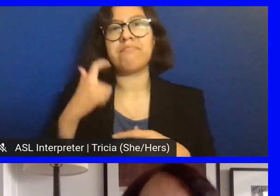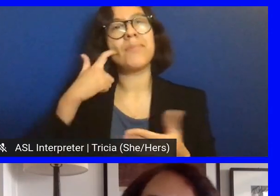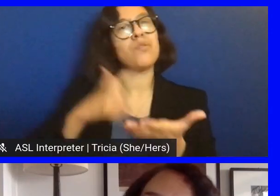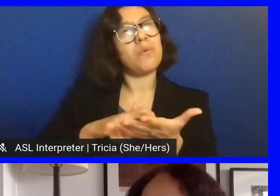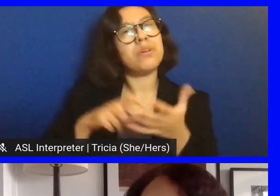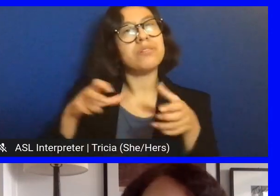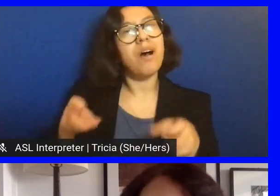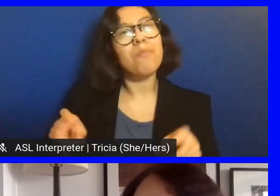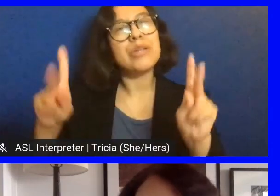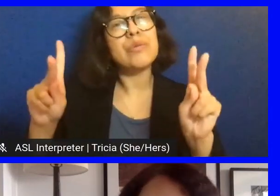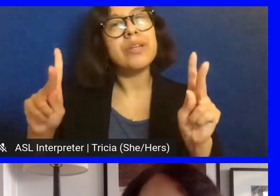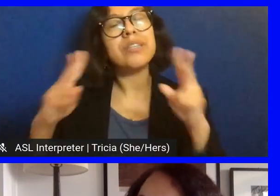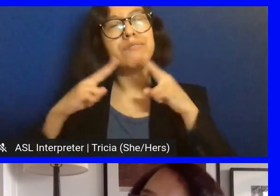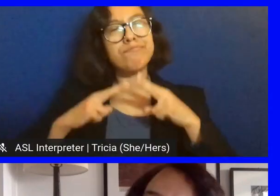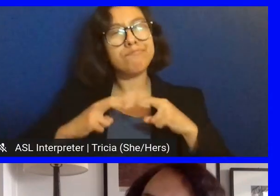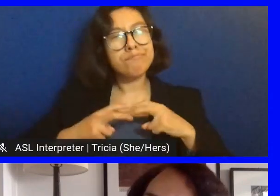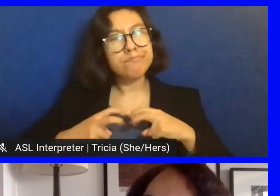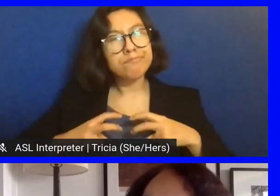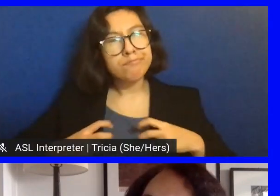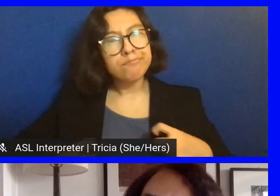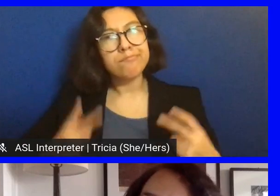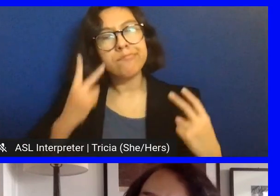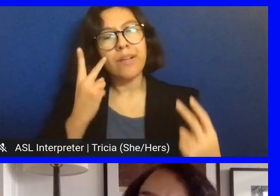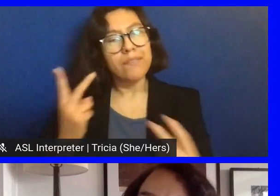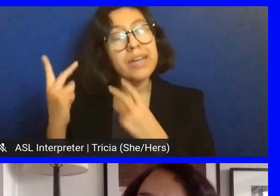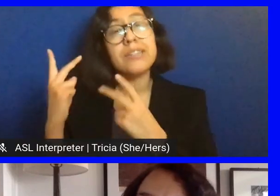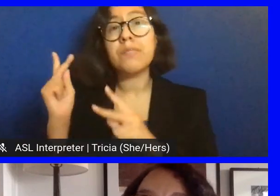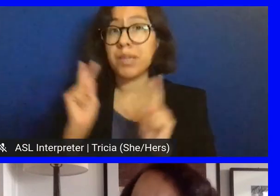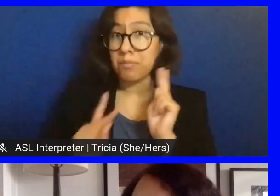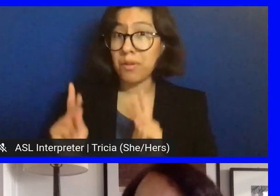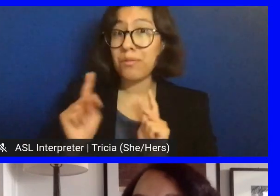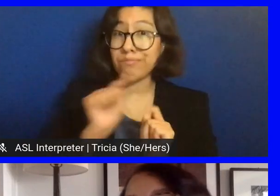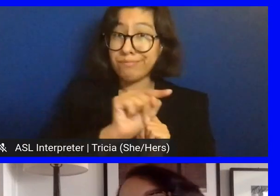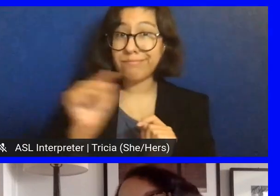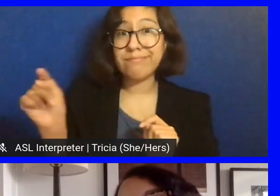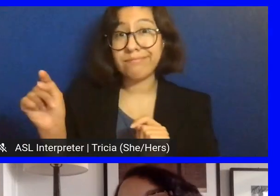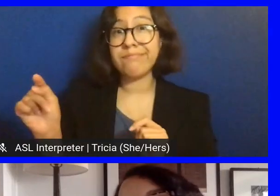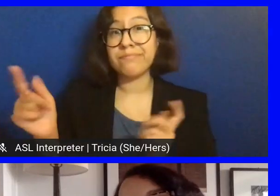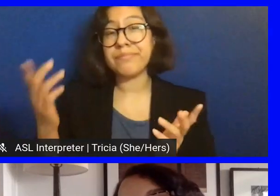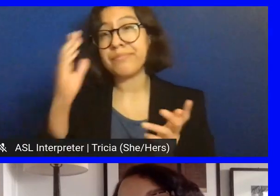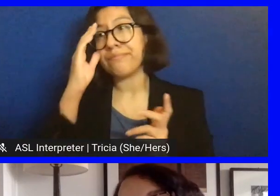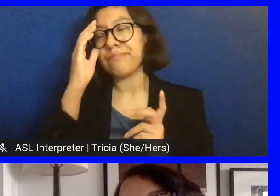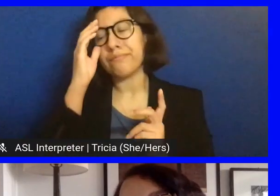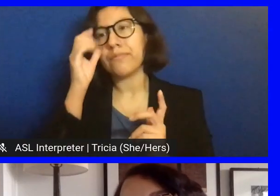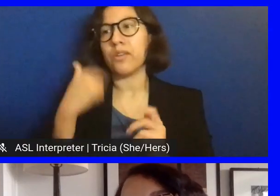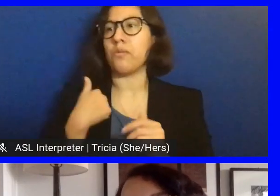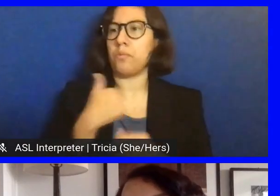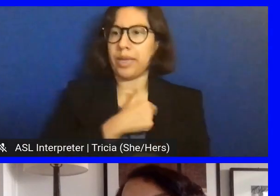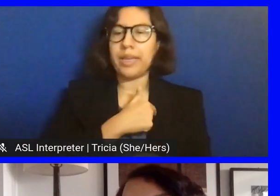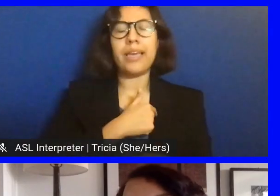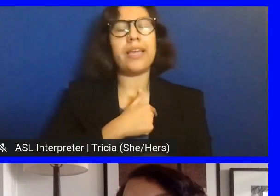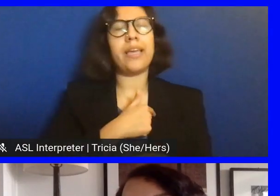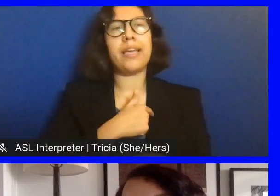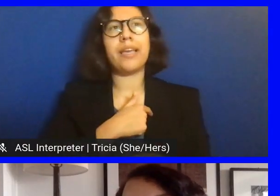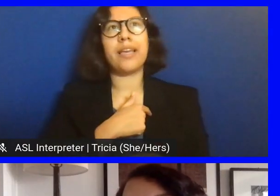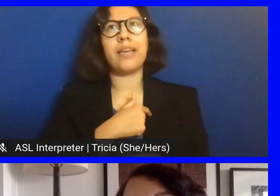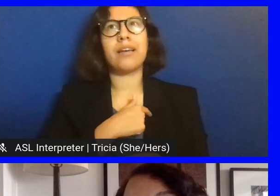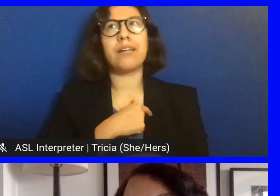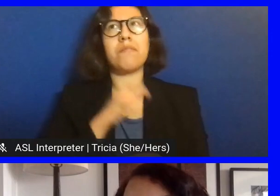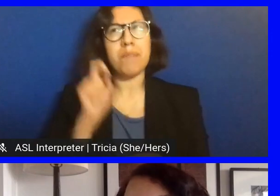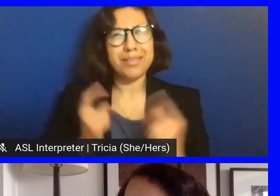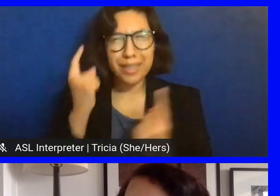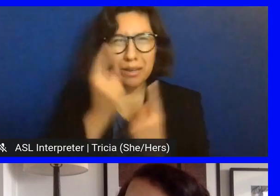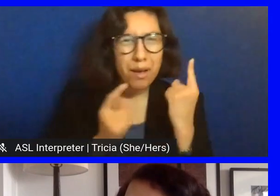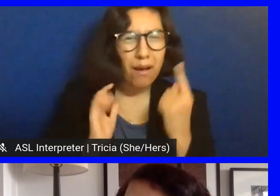for reflection in ways. And I think most people are finding the lockdown is forcing us to think about